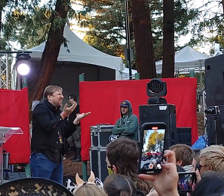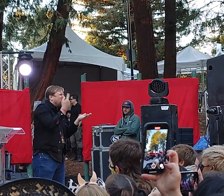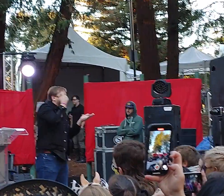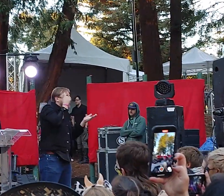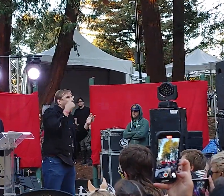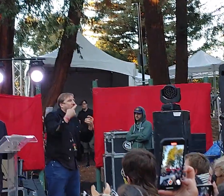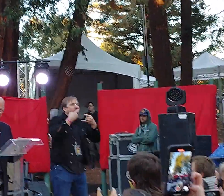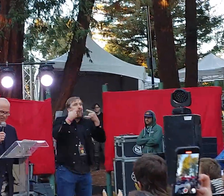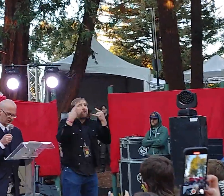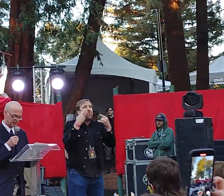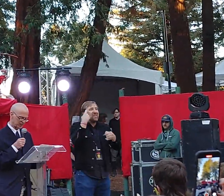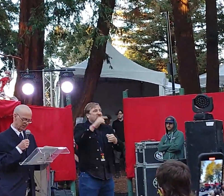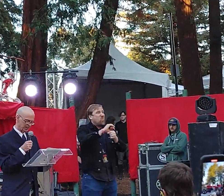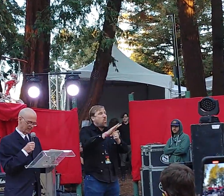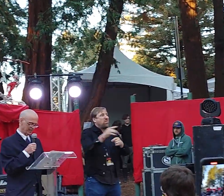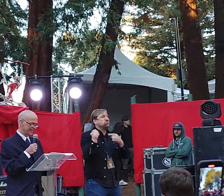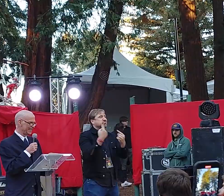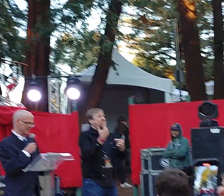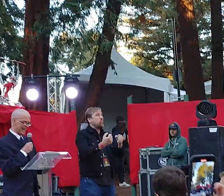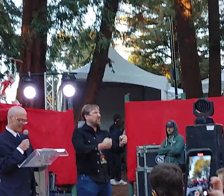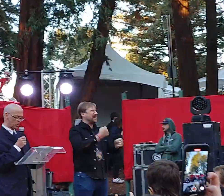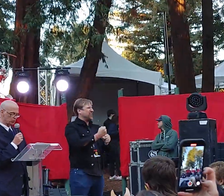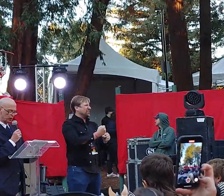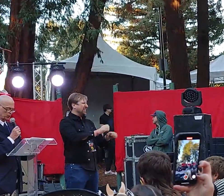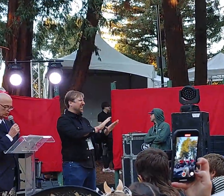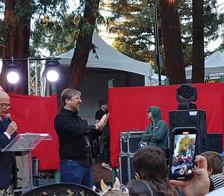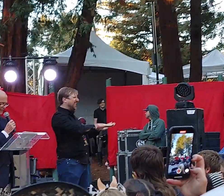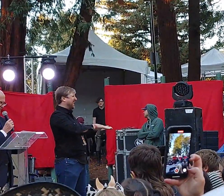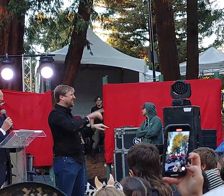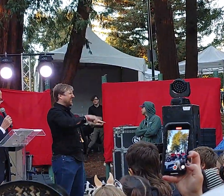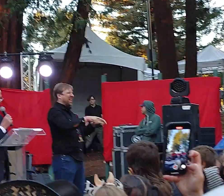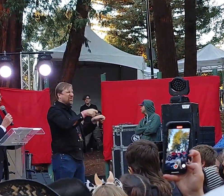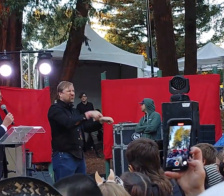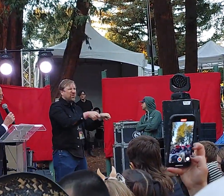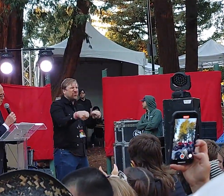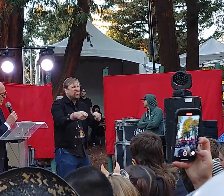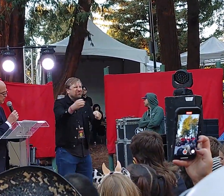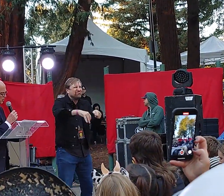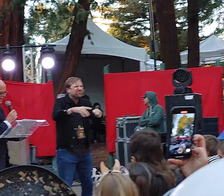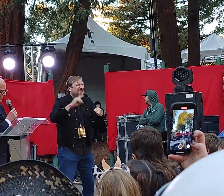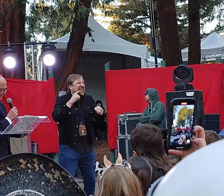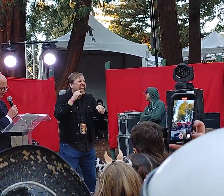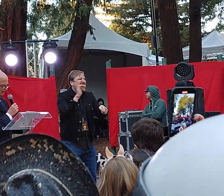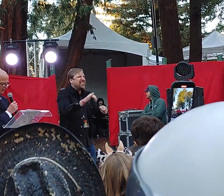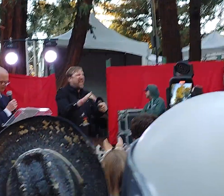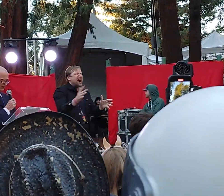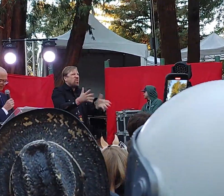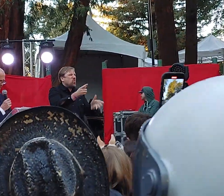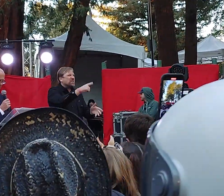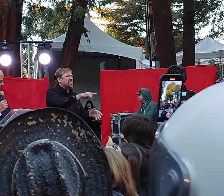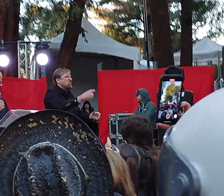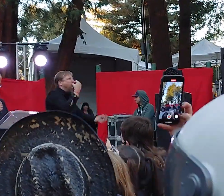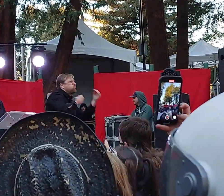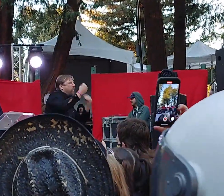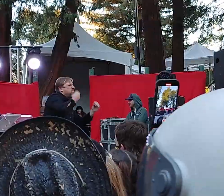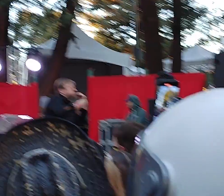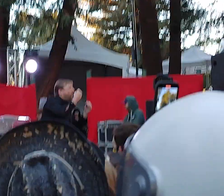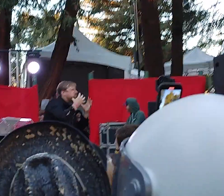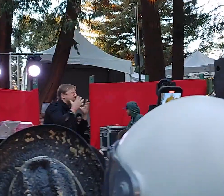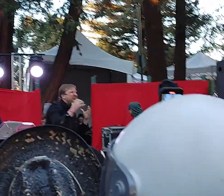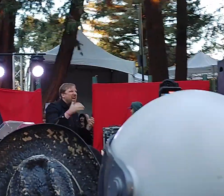COVID mask for 3 years? Kids can't go trick-or-treating. It encourages binge eating. Dressing